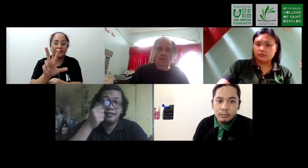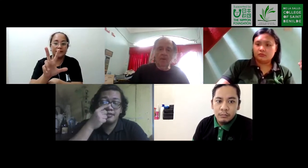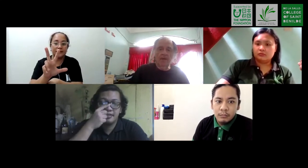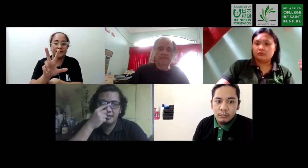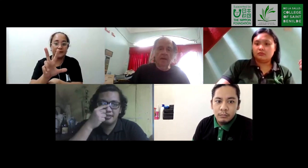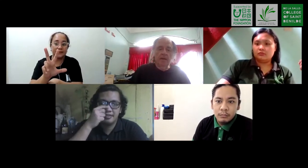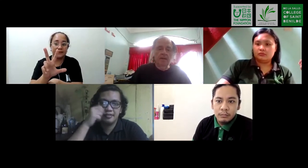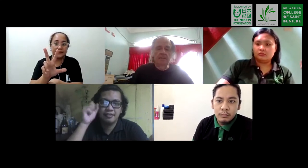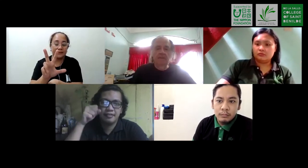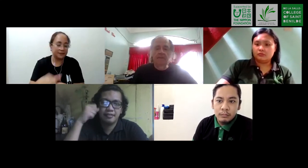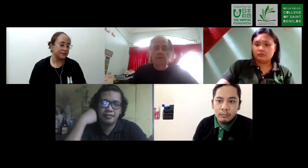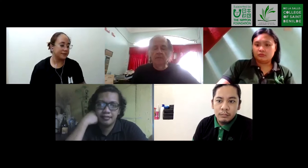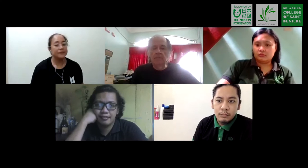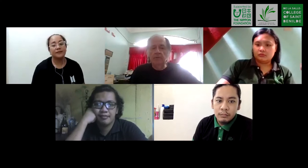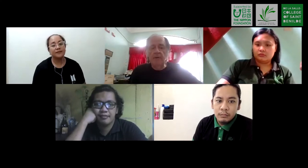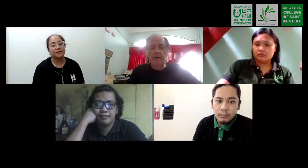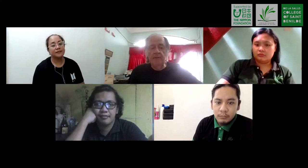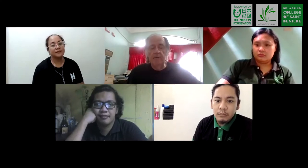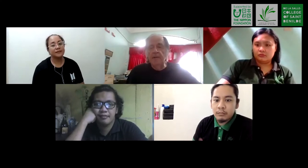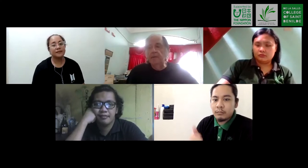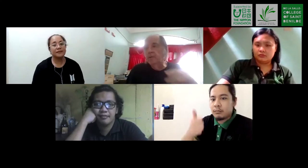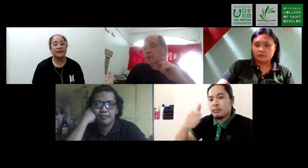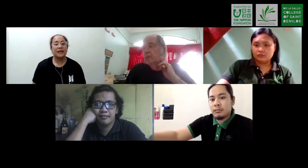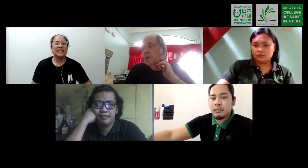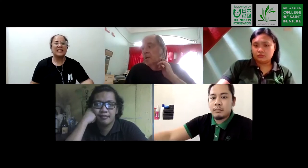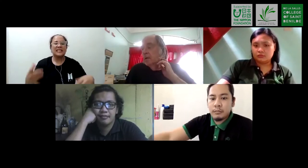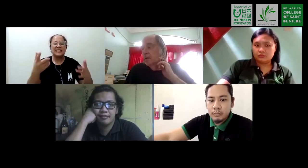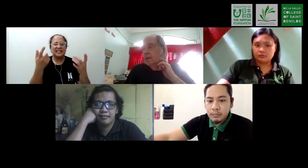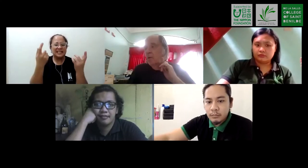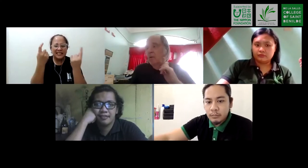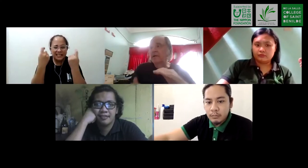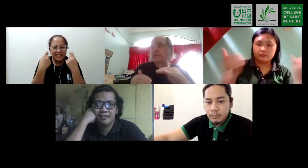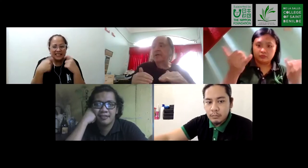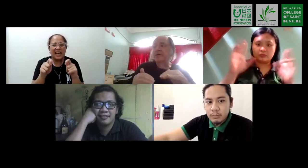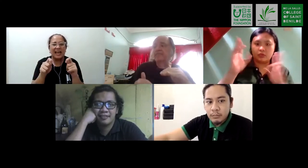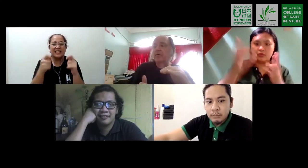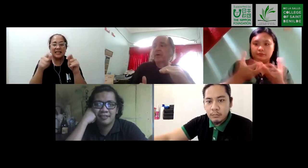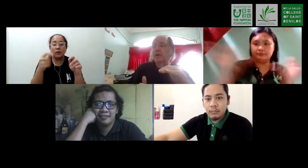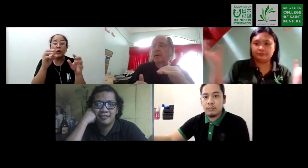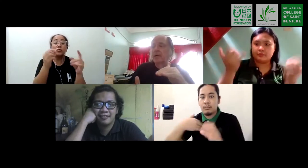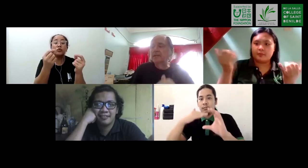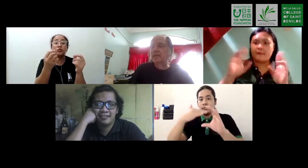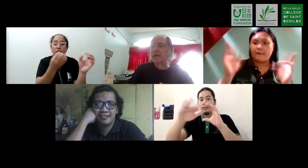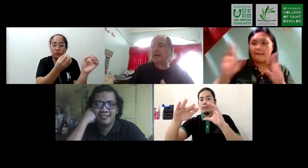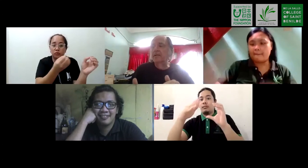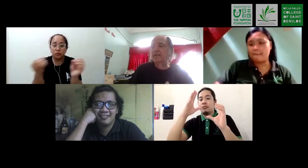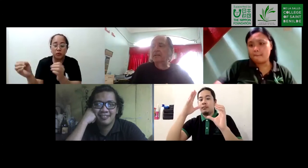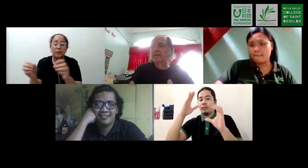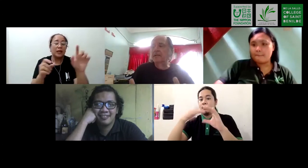Sounds Okay. good, sir. Thumbs up. So try to do the organization for lesson 9, lesson 10,